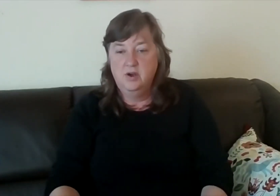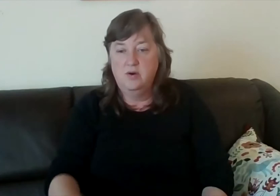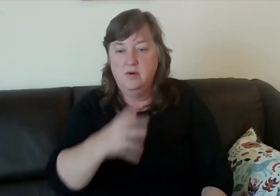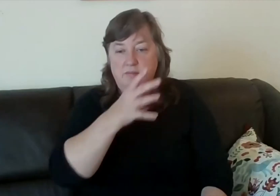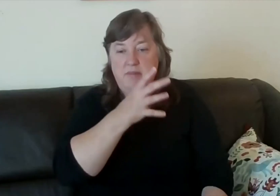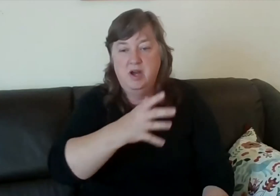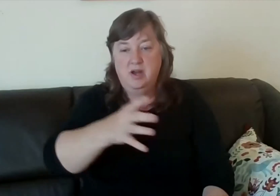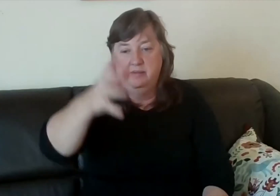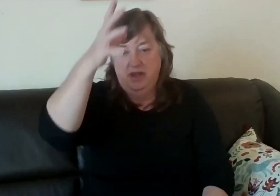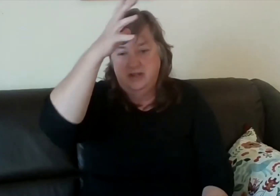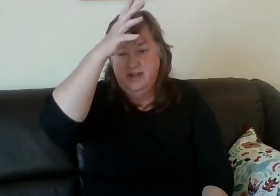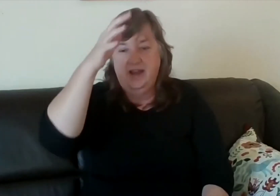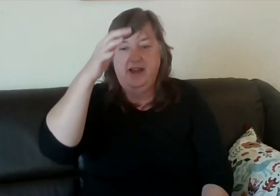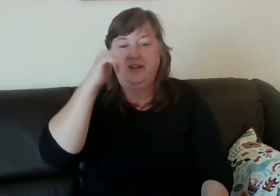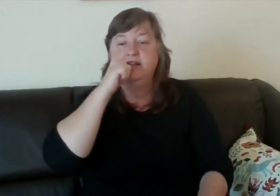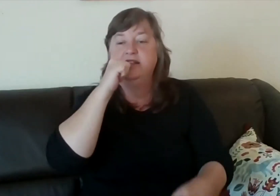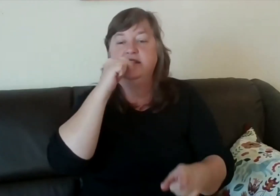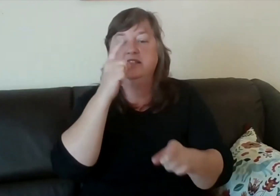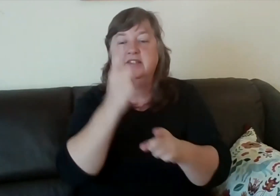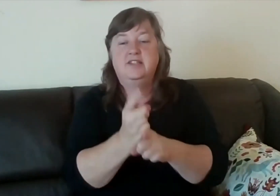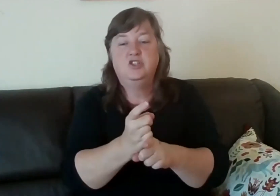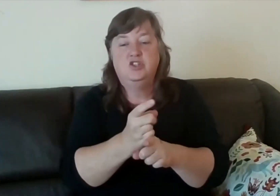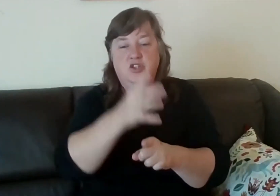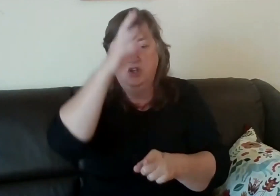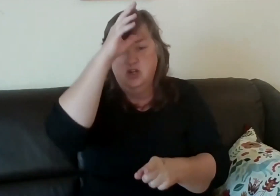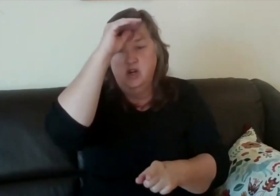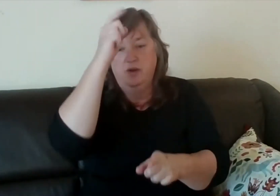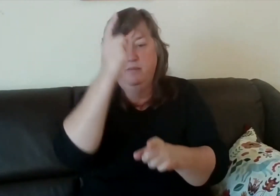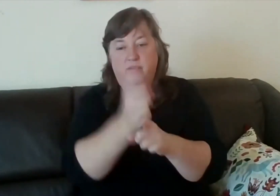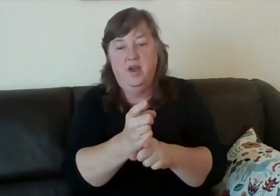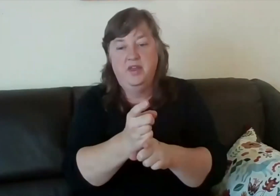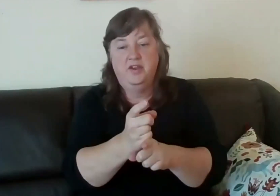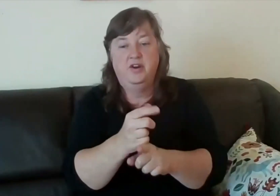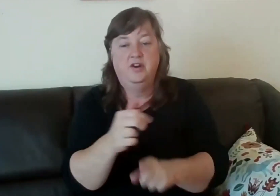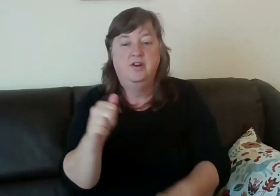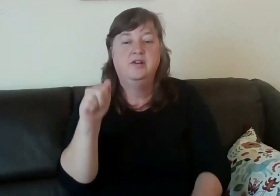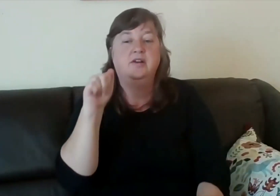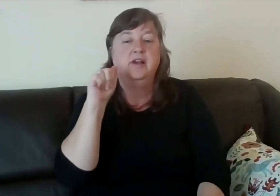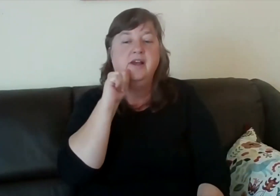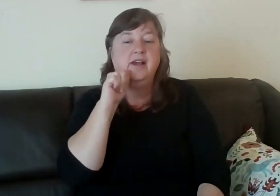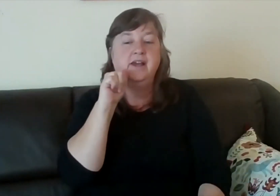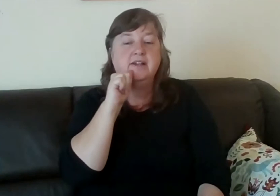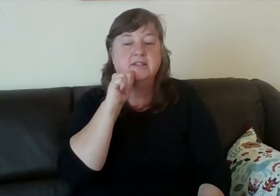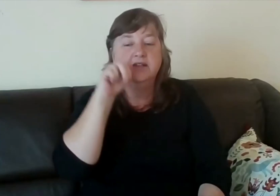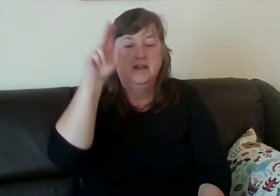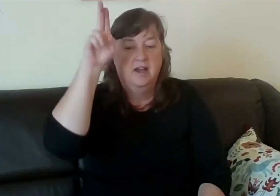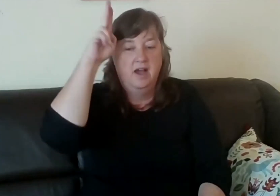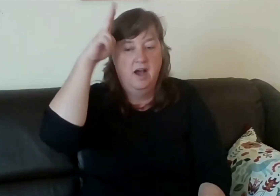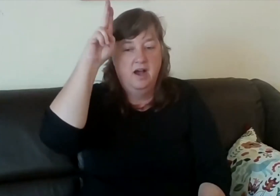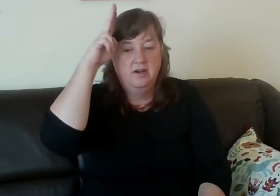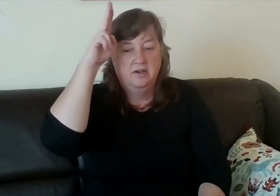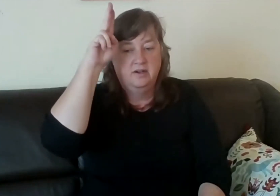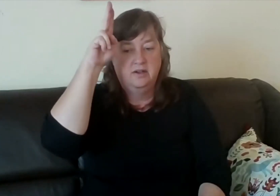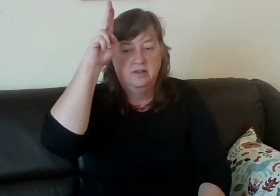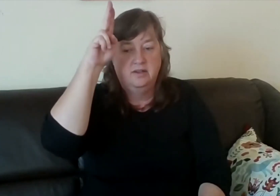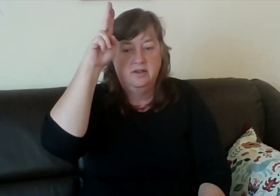So, mom, dad, sister, brother, aunt, uncle,